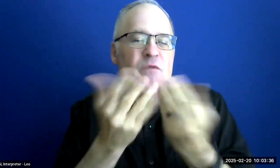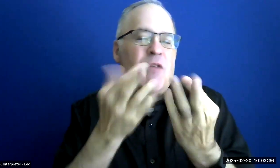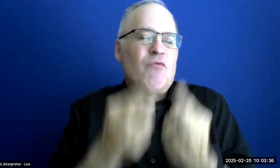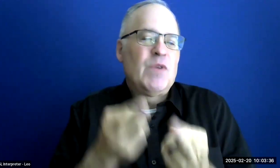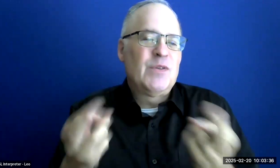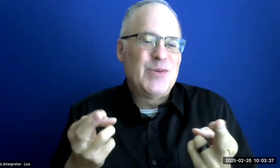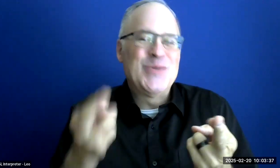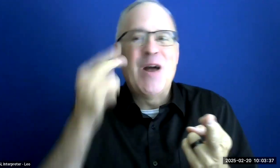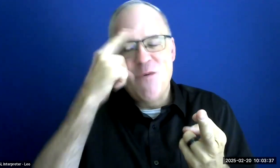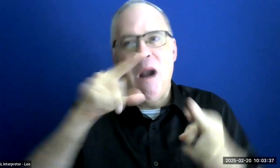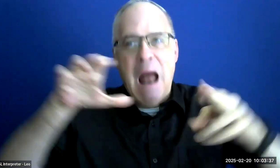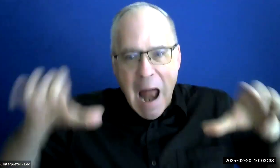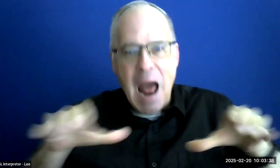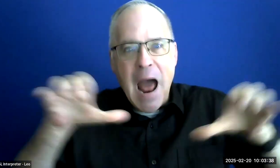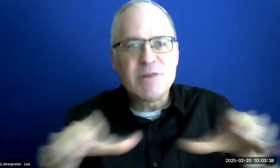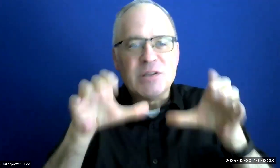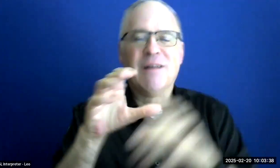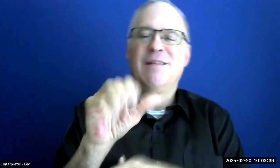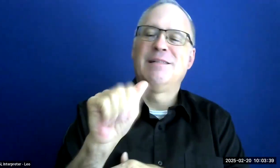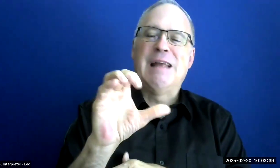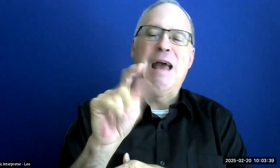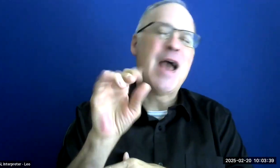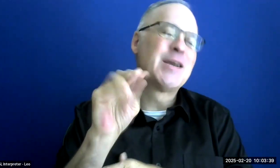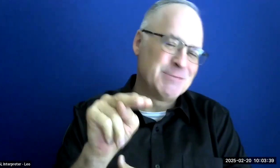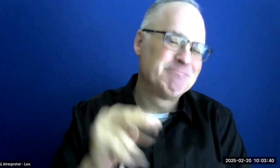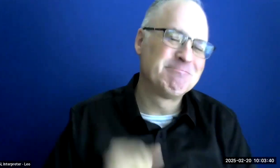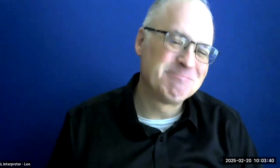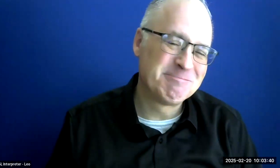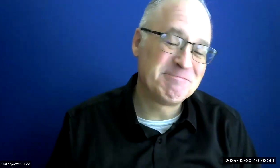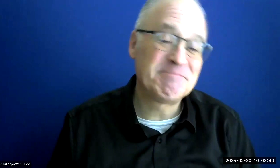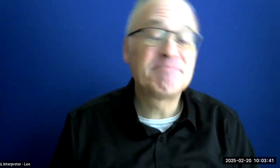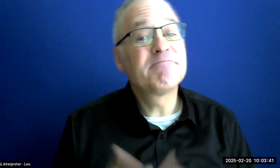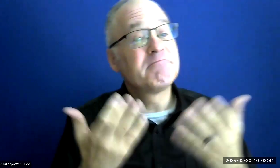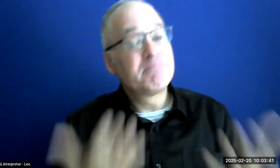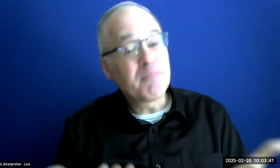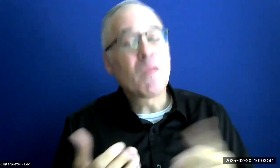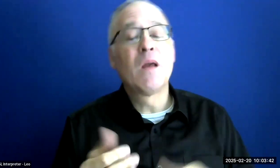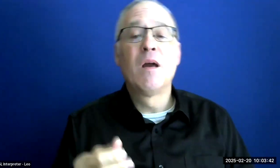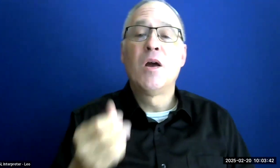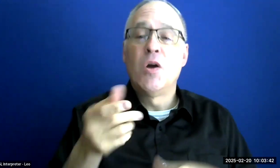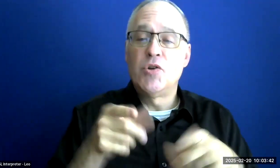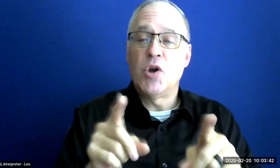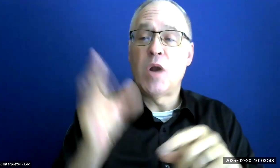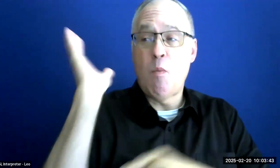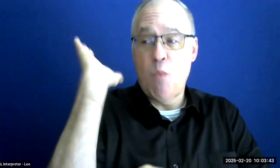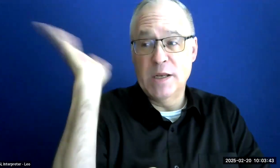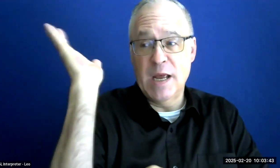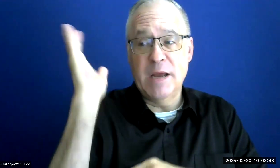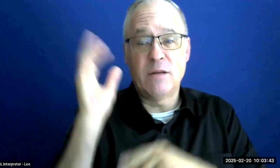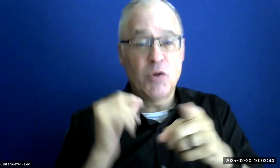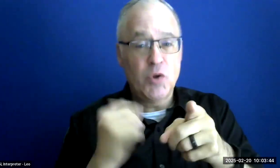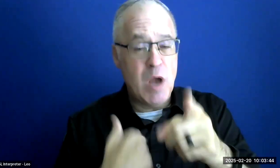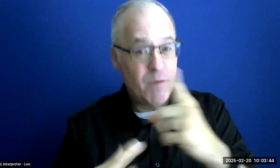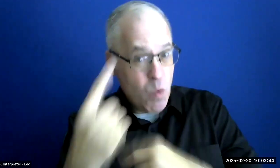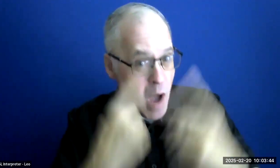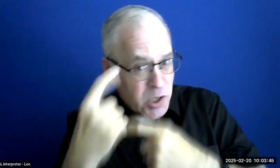for action. Now, if you have any questions during any of the presentations, please